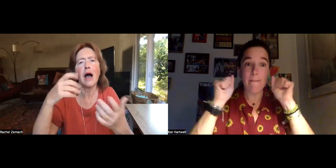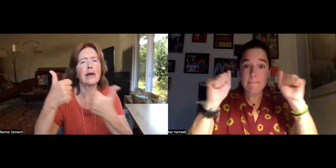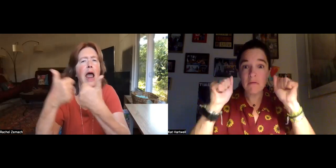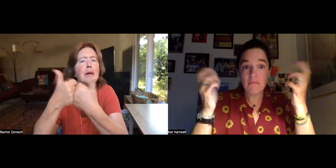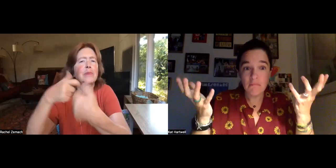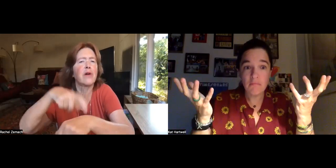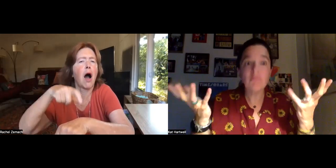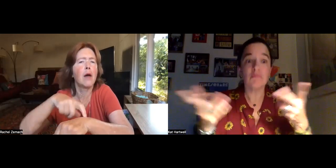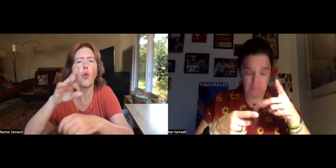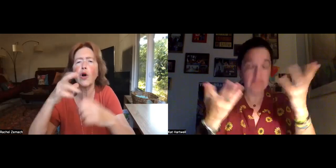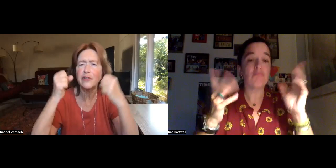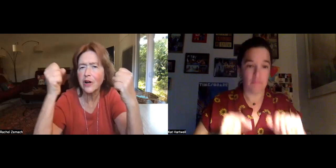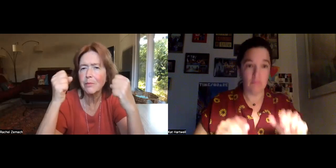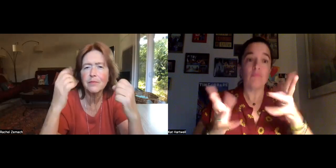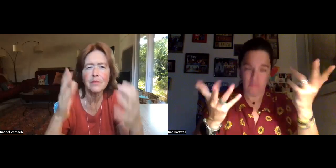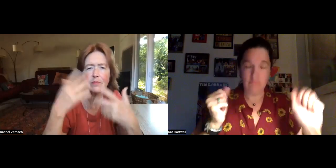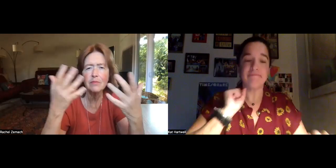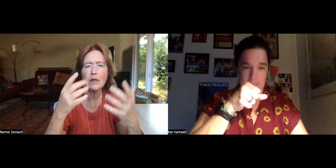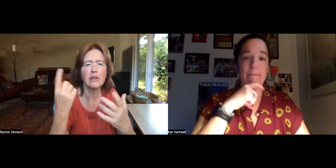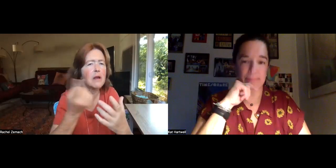gym or gym. Laptop.